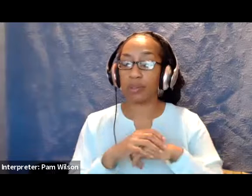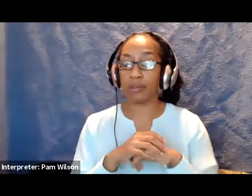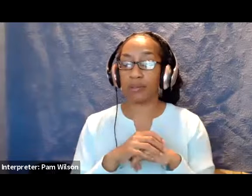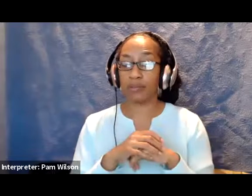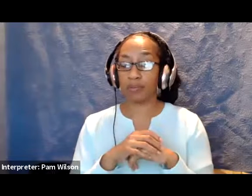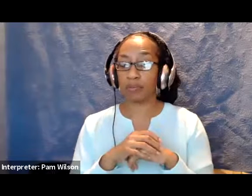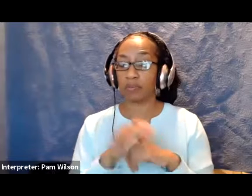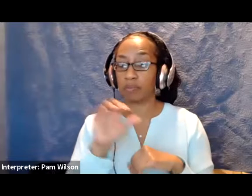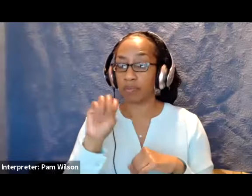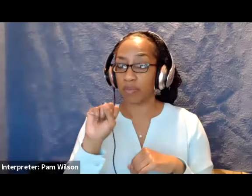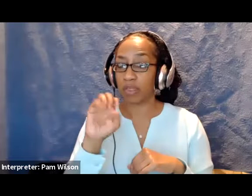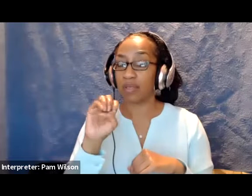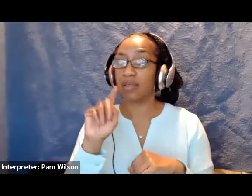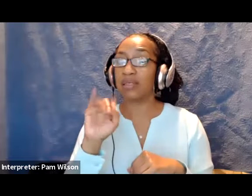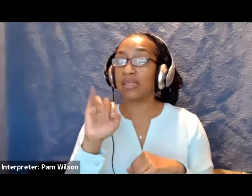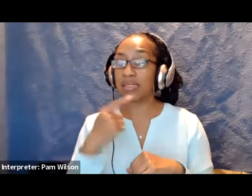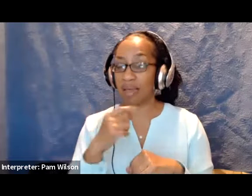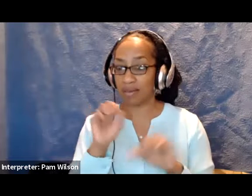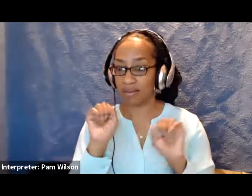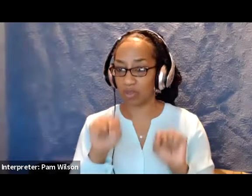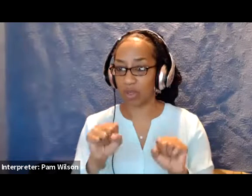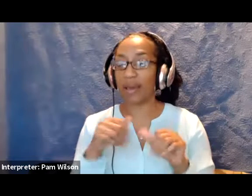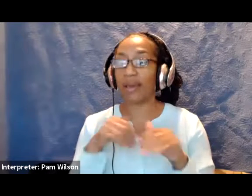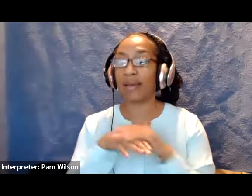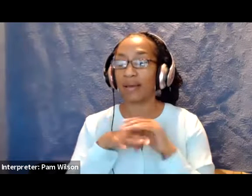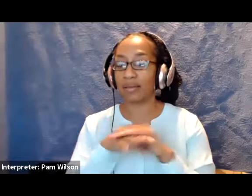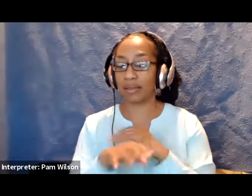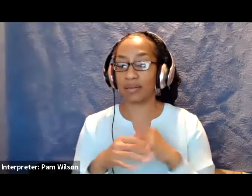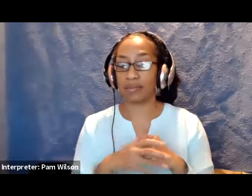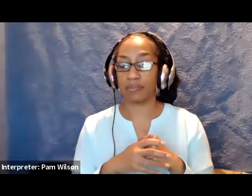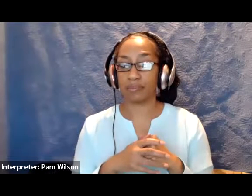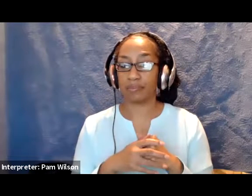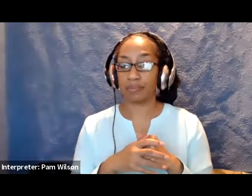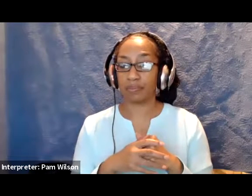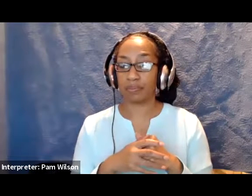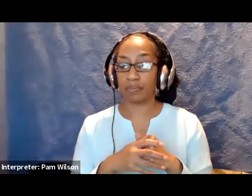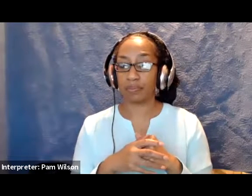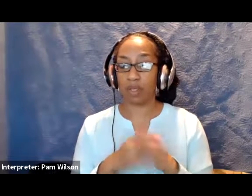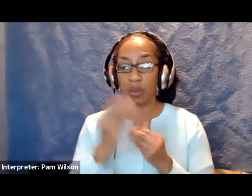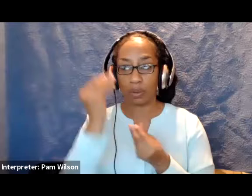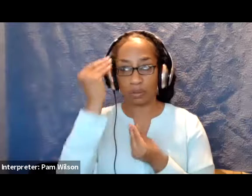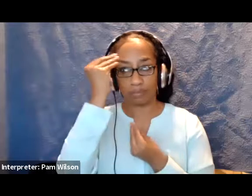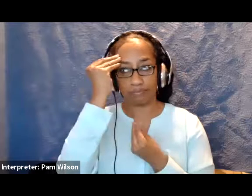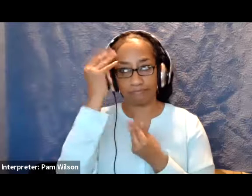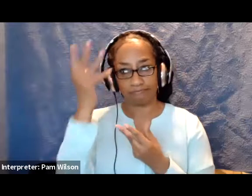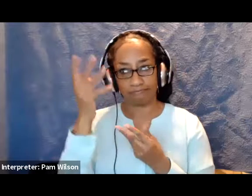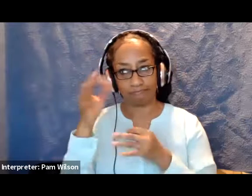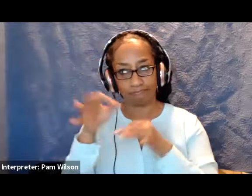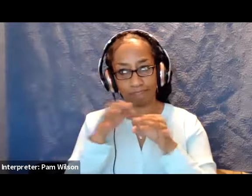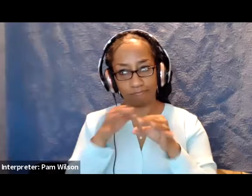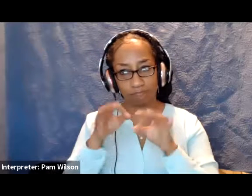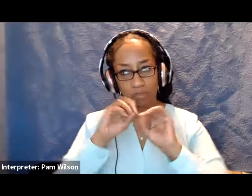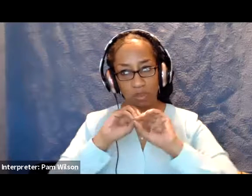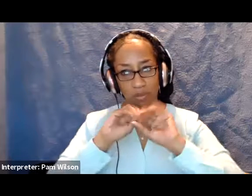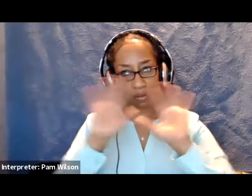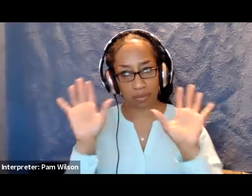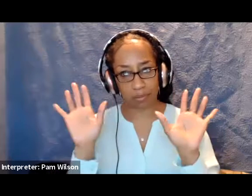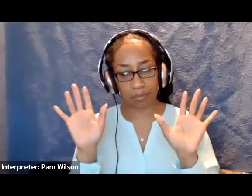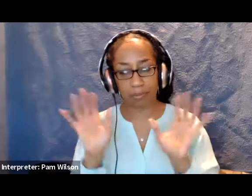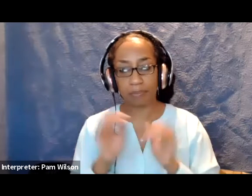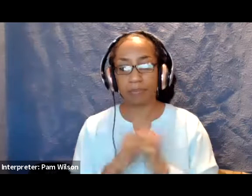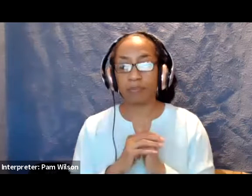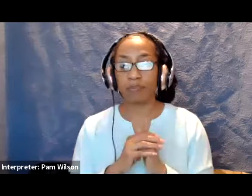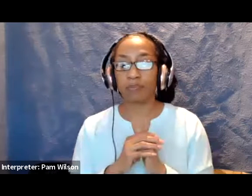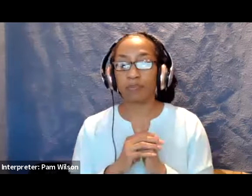will be able to access those. All right. One thing I want to make really clear up front is